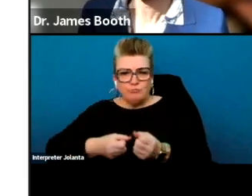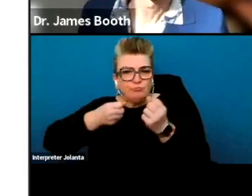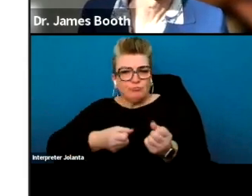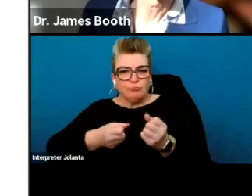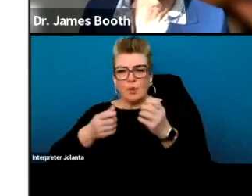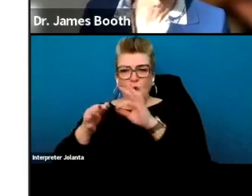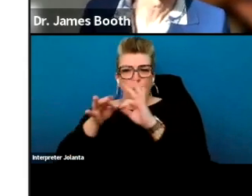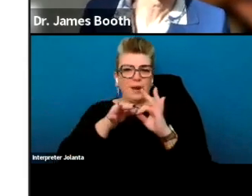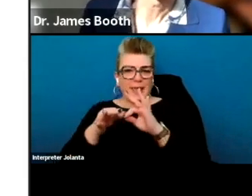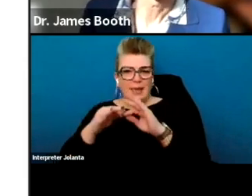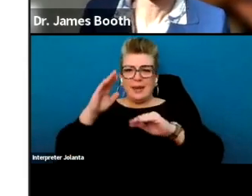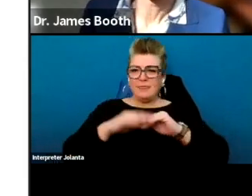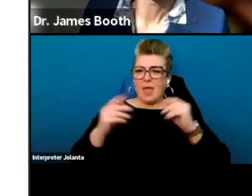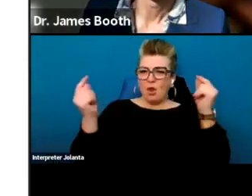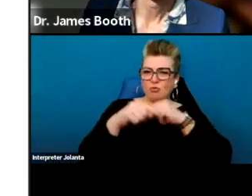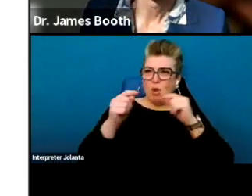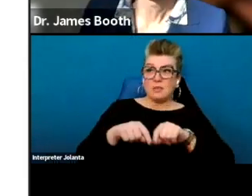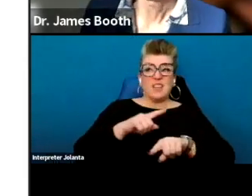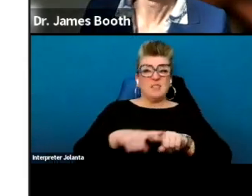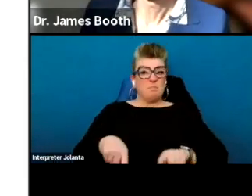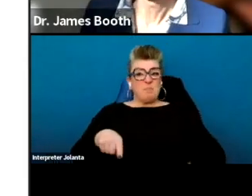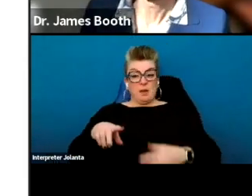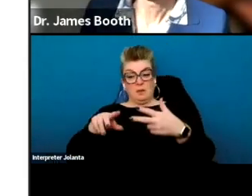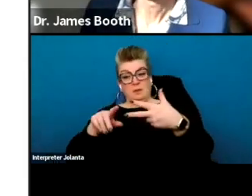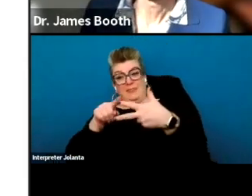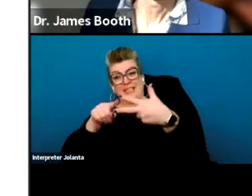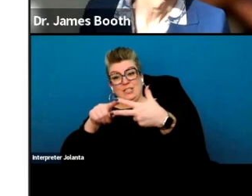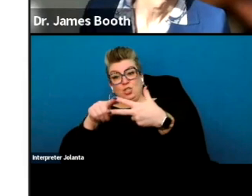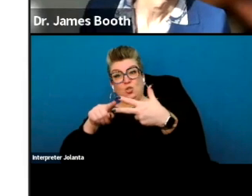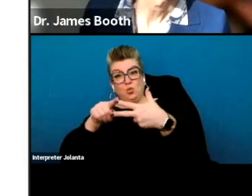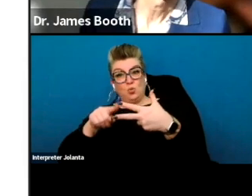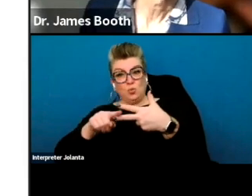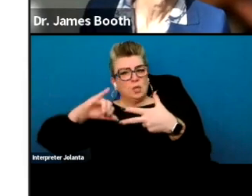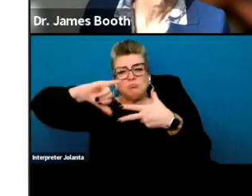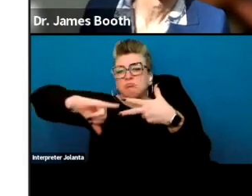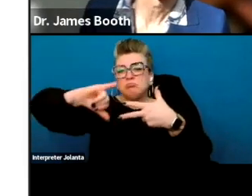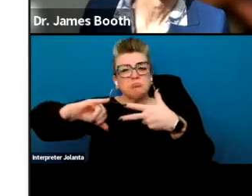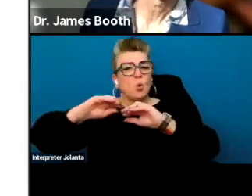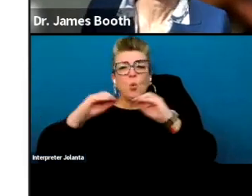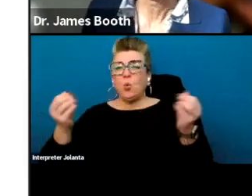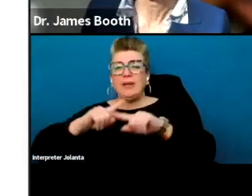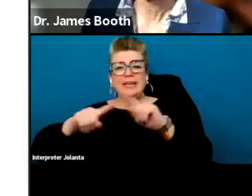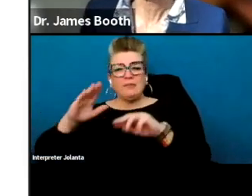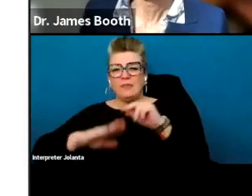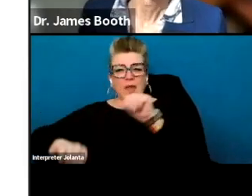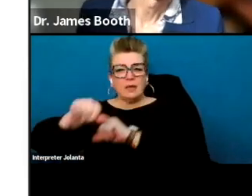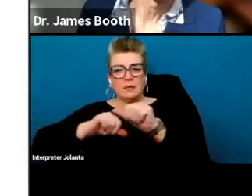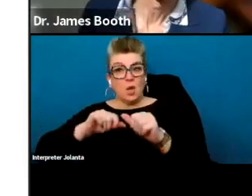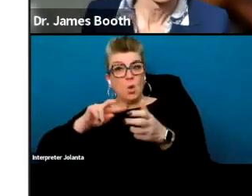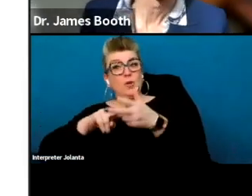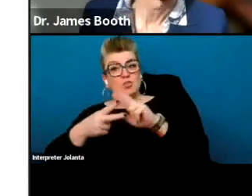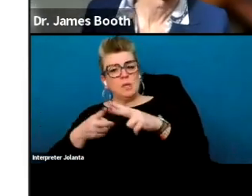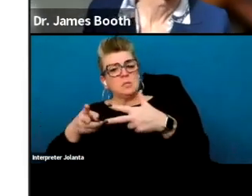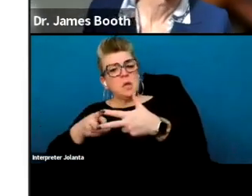across task correlations, but these two are not different than one another, right? So that suggests that this area is sensitive to